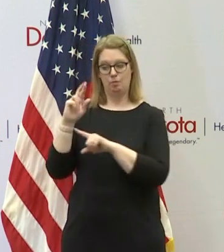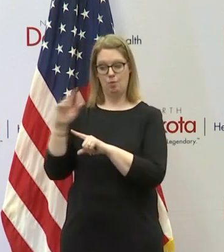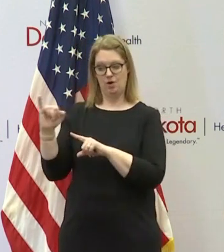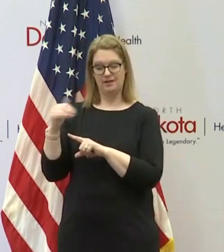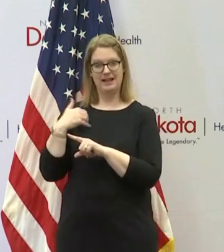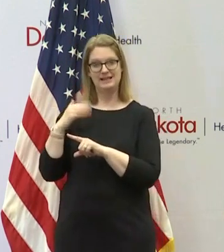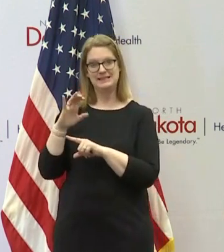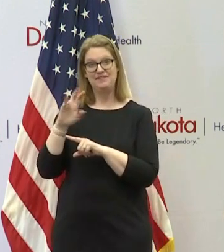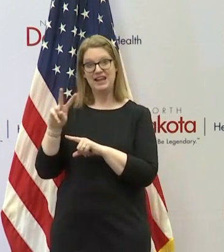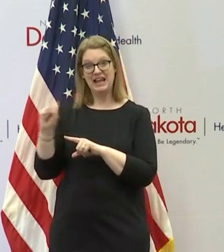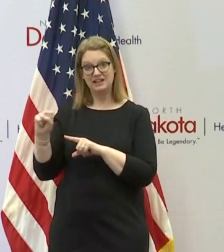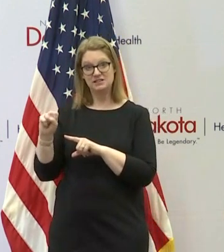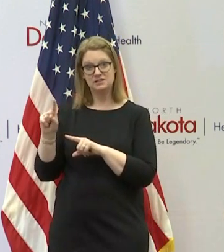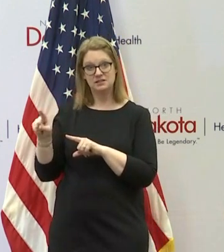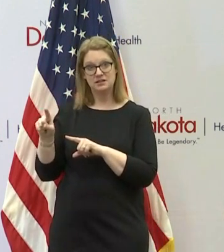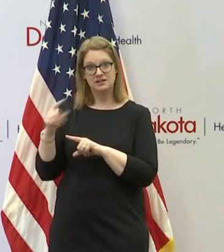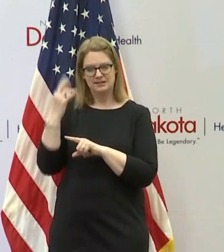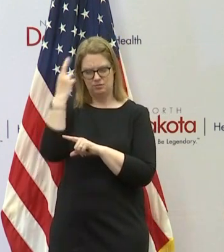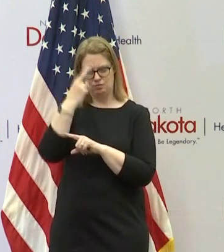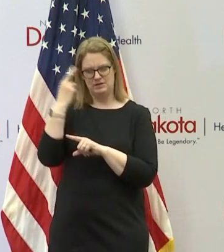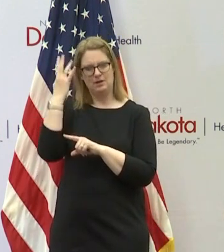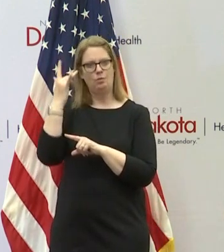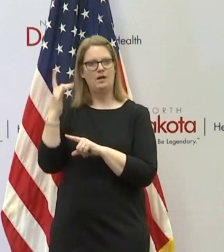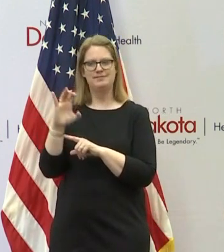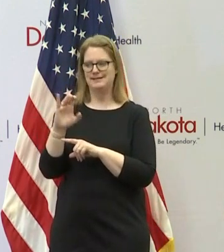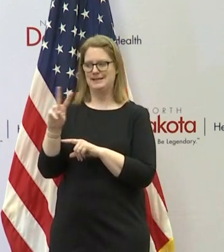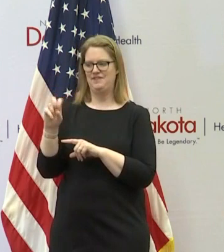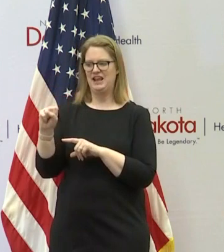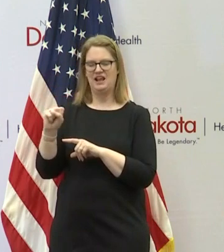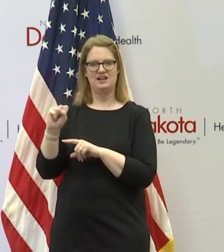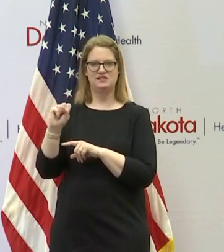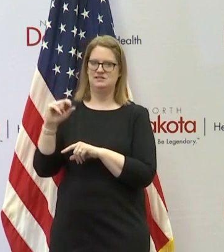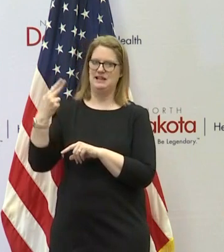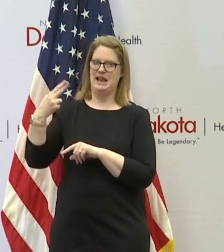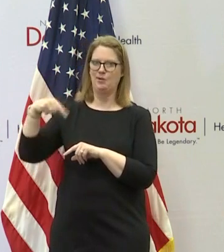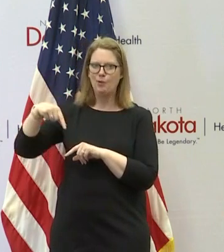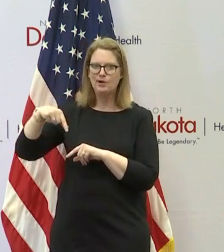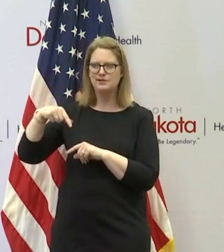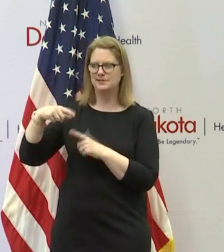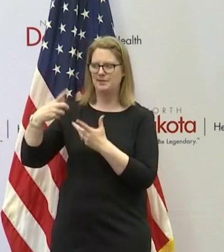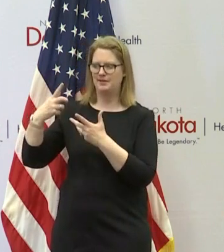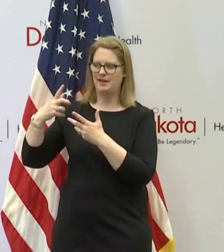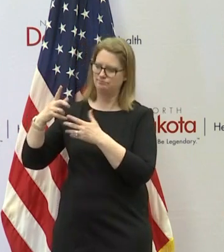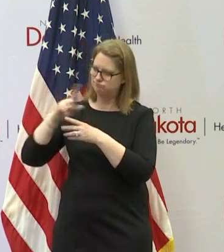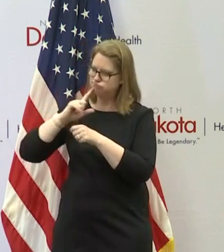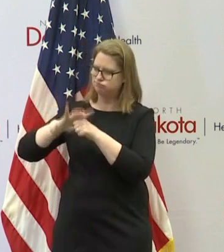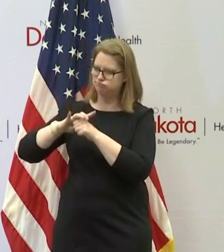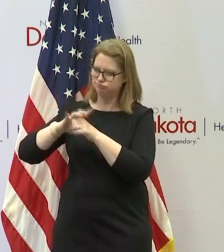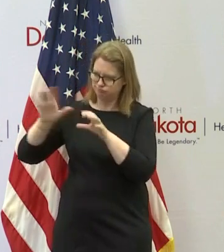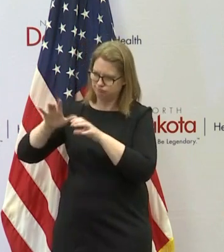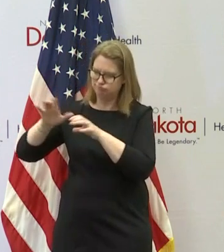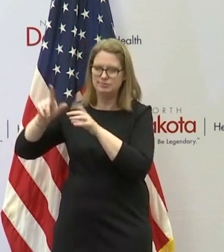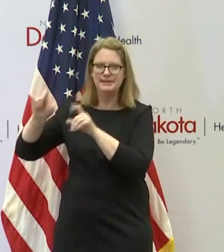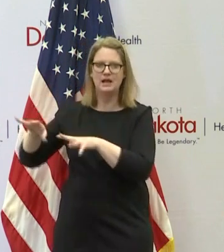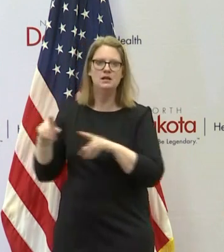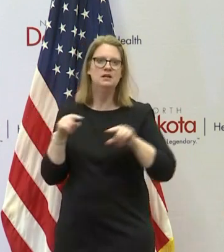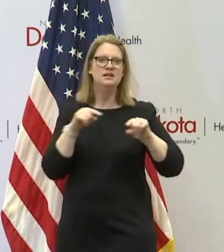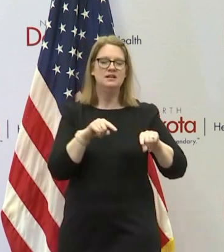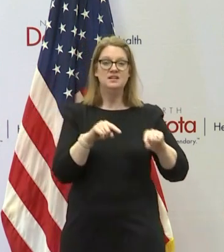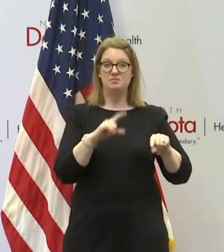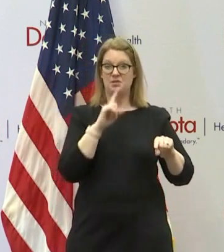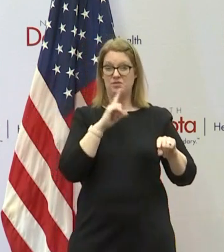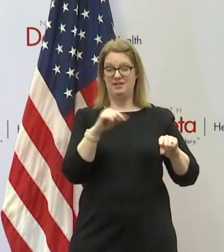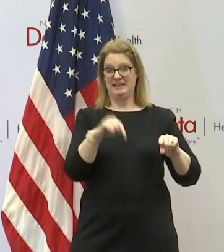got CVS there, and that's the reason why they're, I mean, their CVS headquarters and their commitment to doing that. You know, we have done